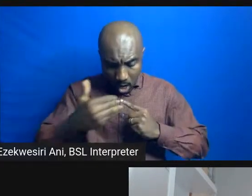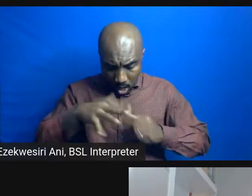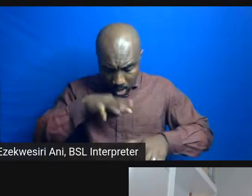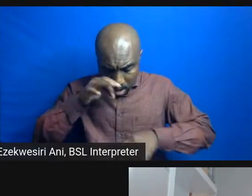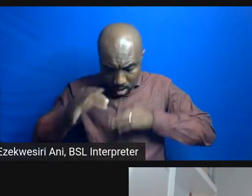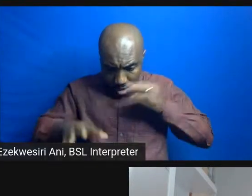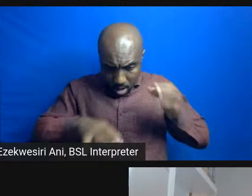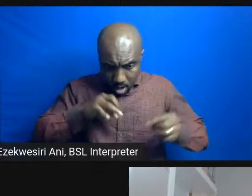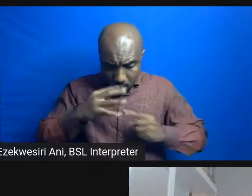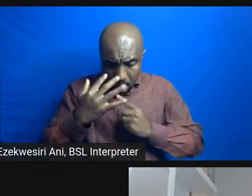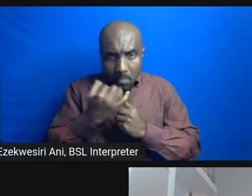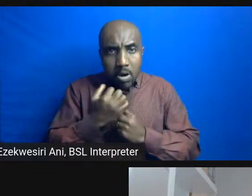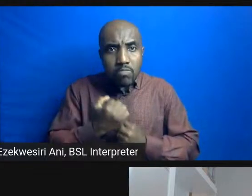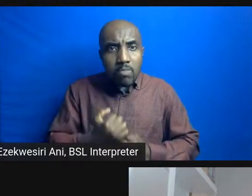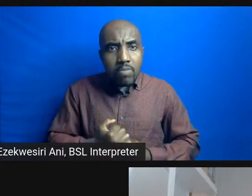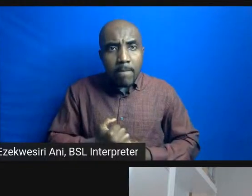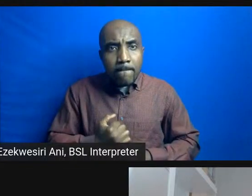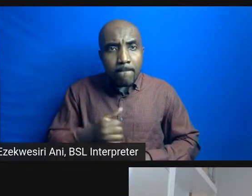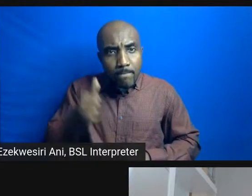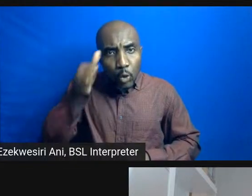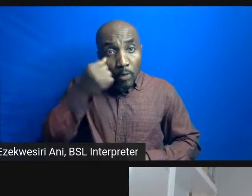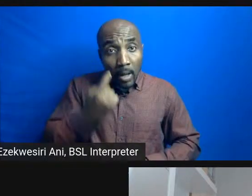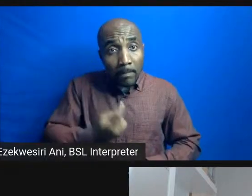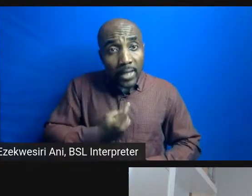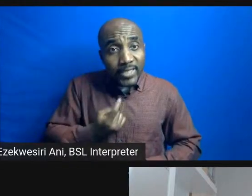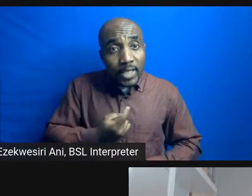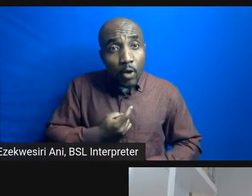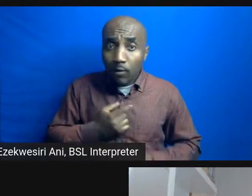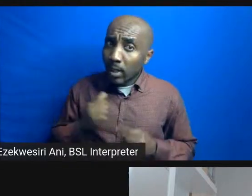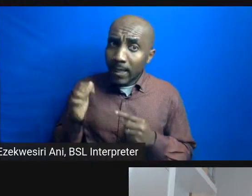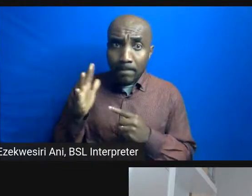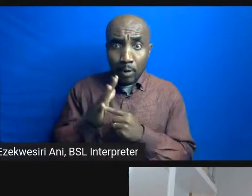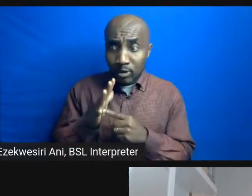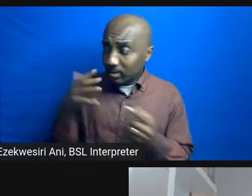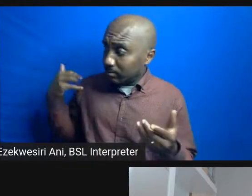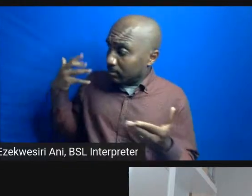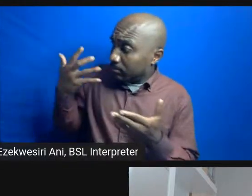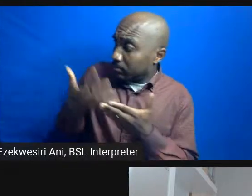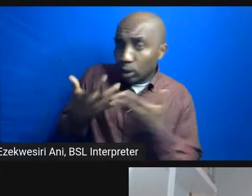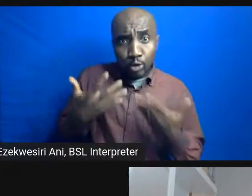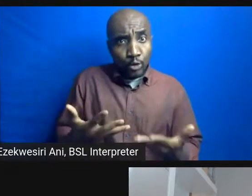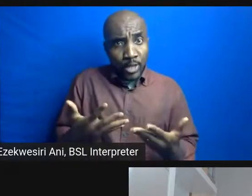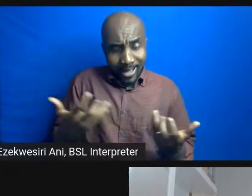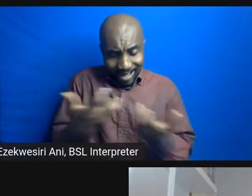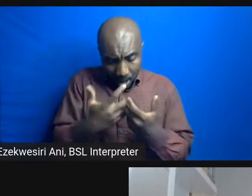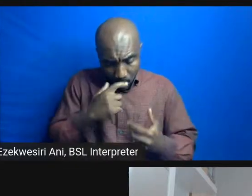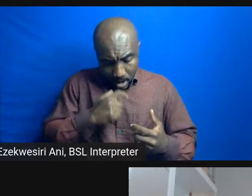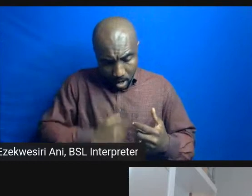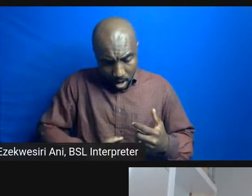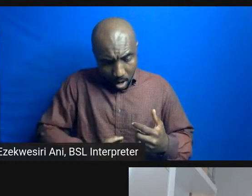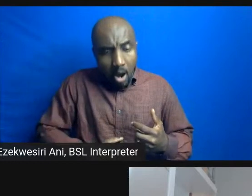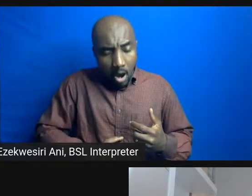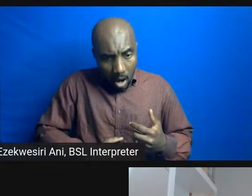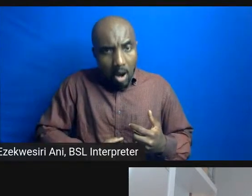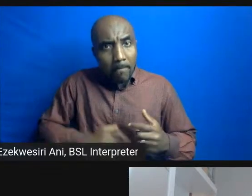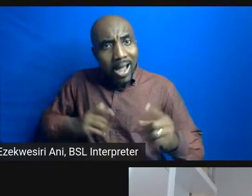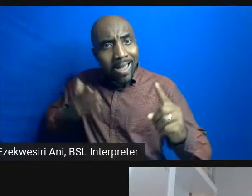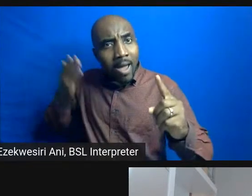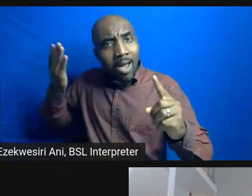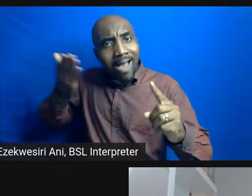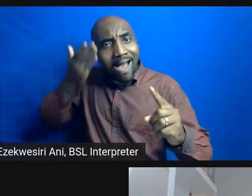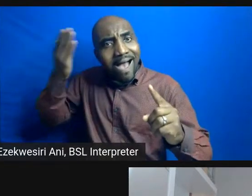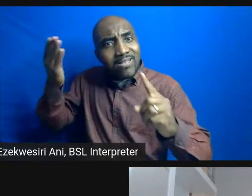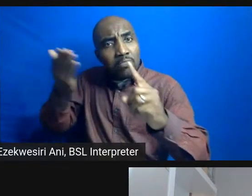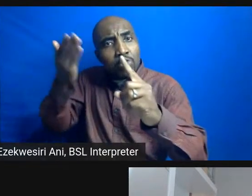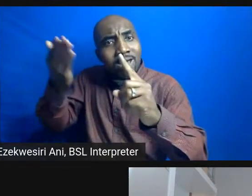Was a key determinant to how I see myself today, the aspirations that I have,